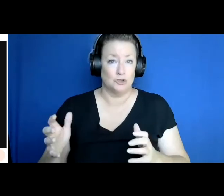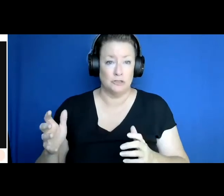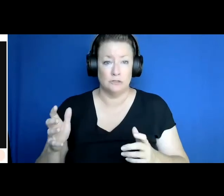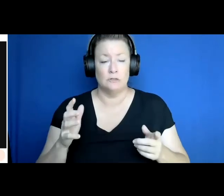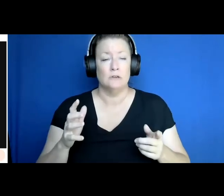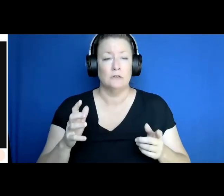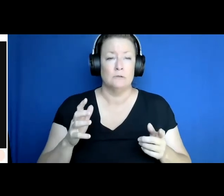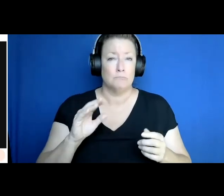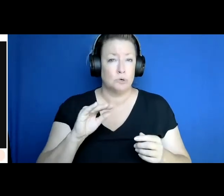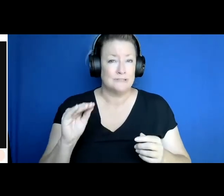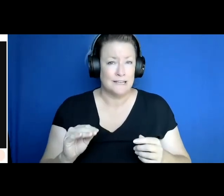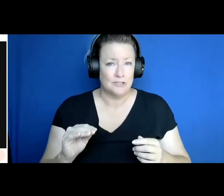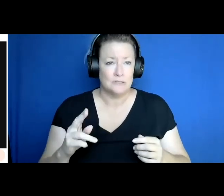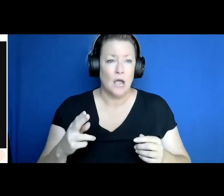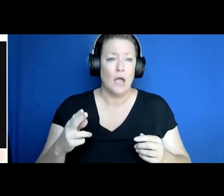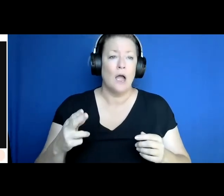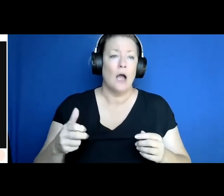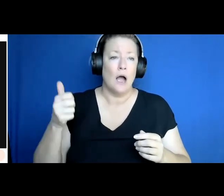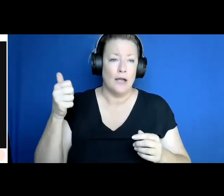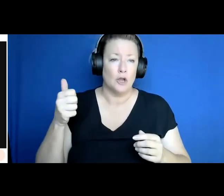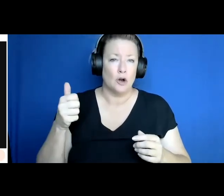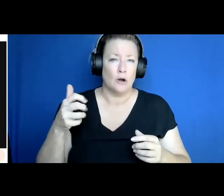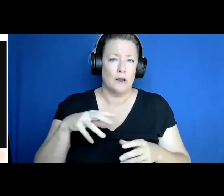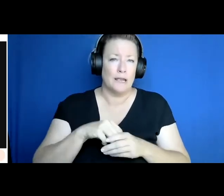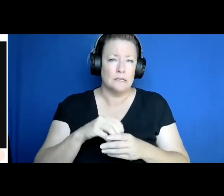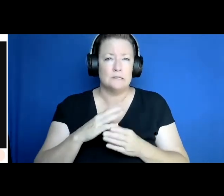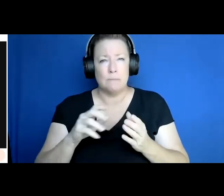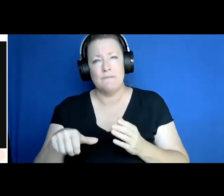higher amongst some of the other risk factors.